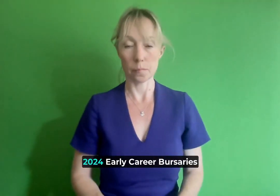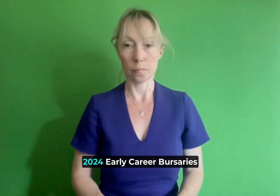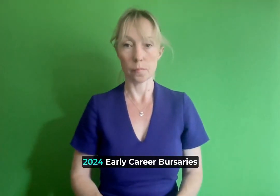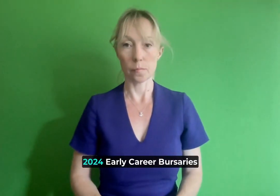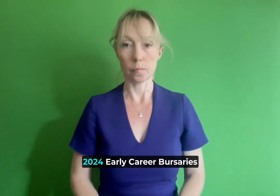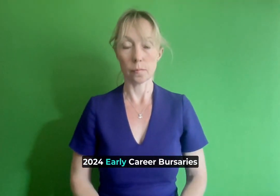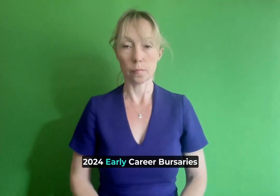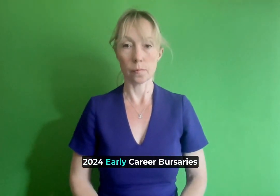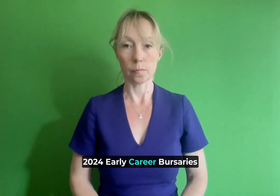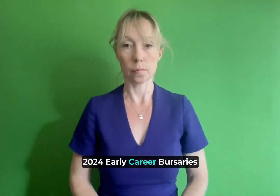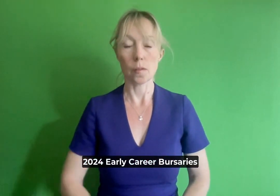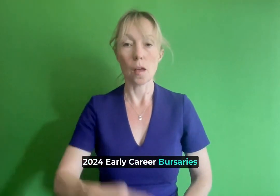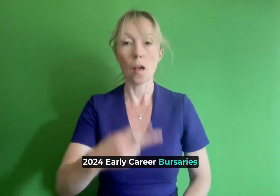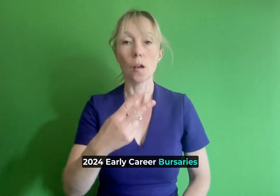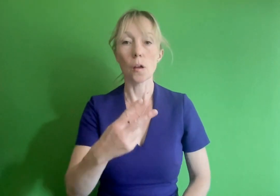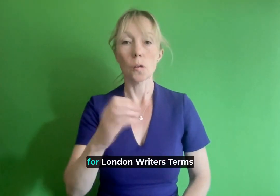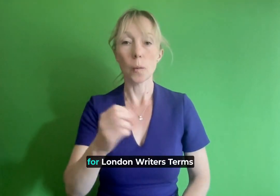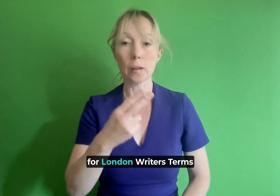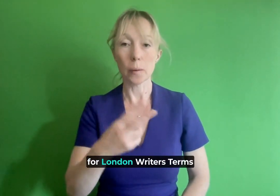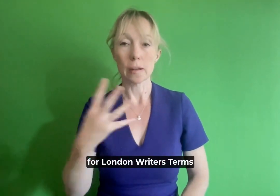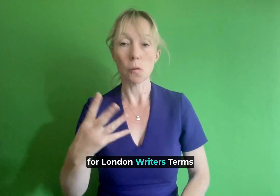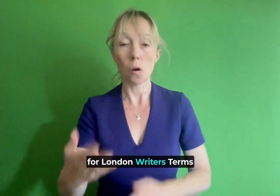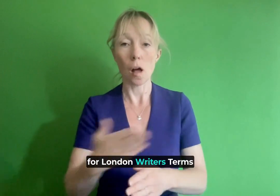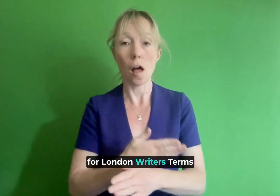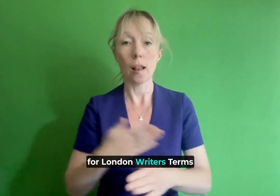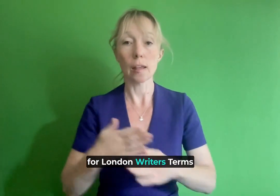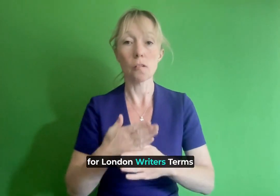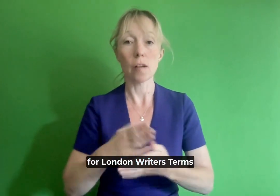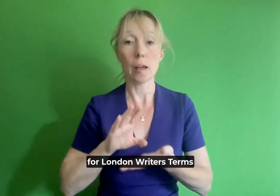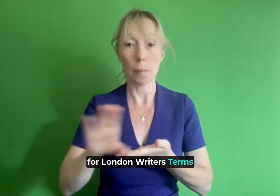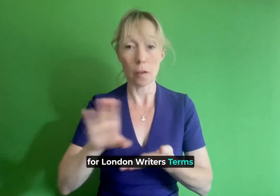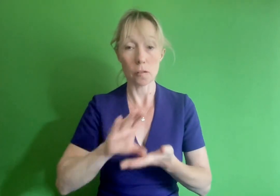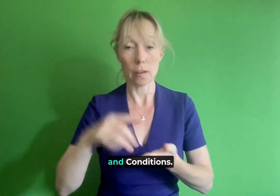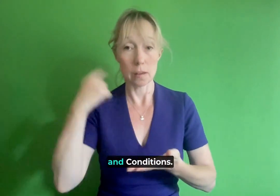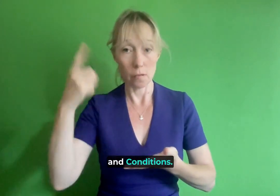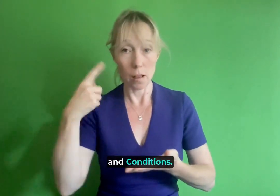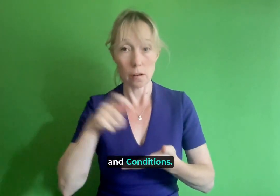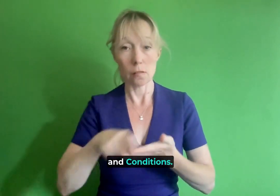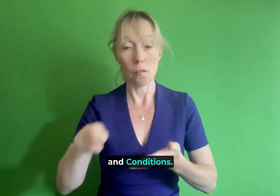2024 Early Career Bursaries for London Writers. Terms and Conditions.